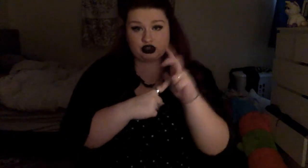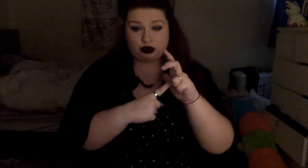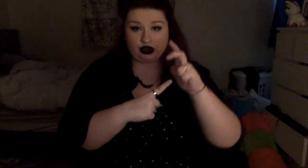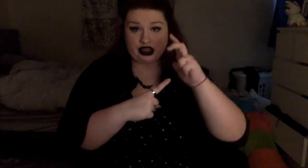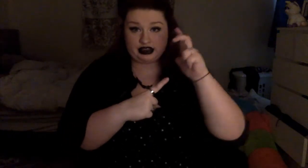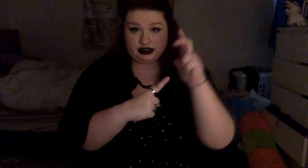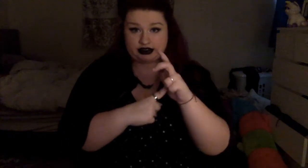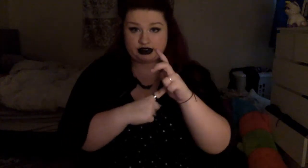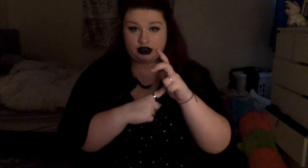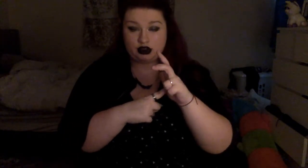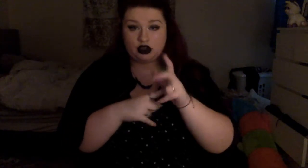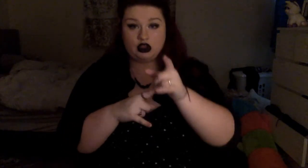victorious.